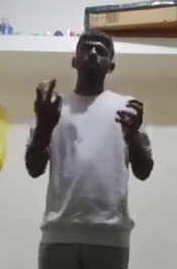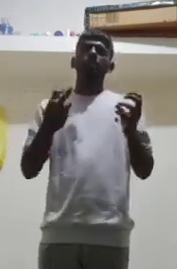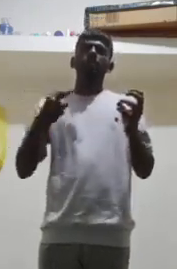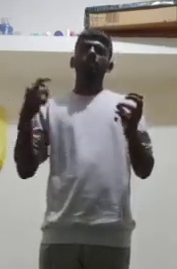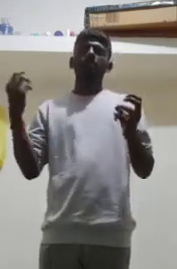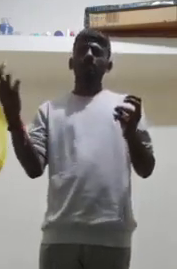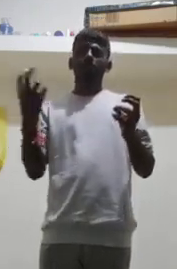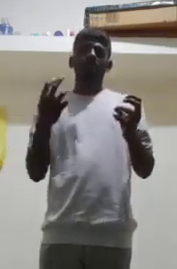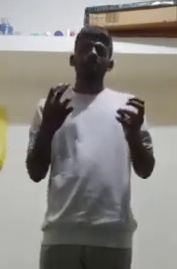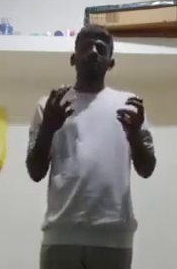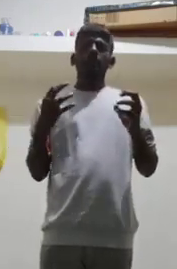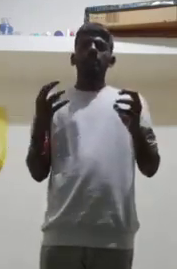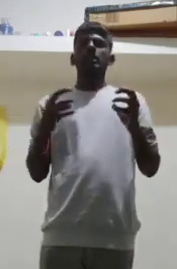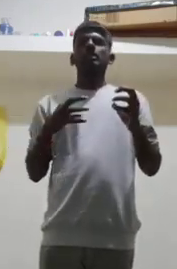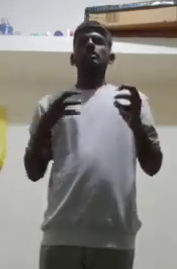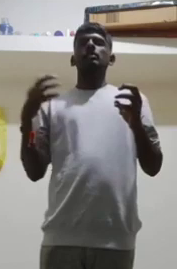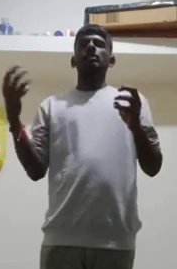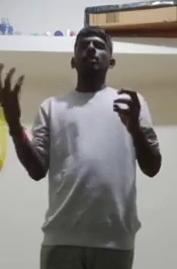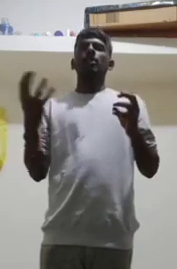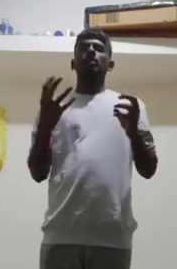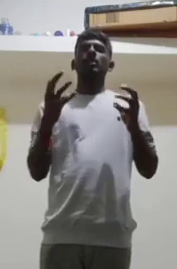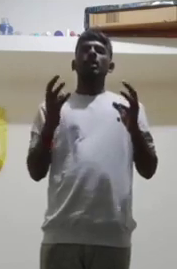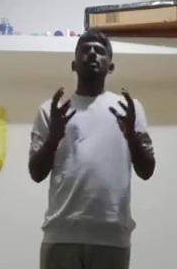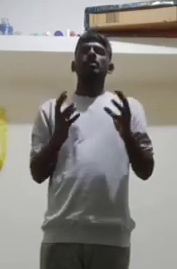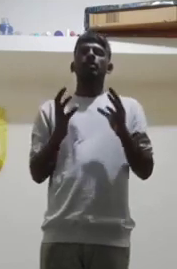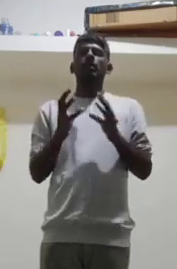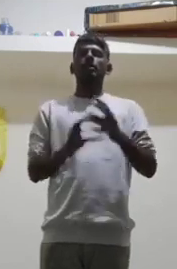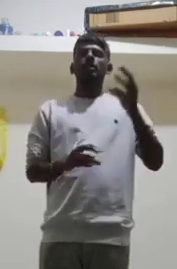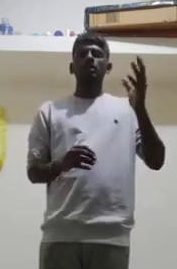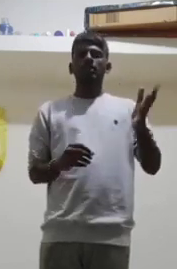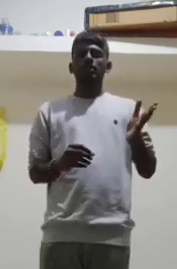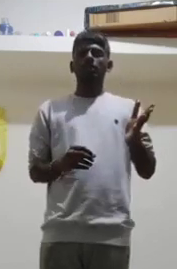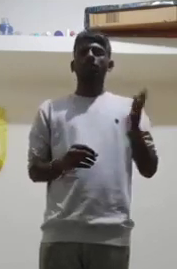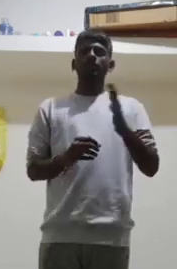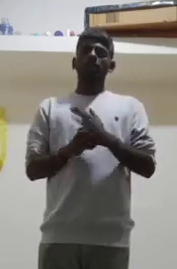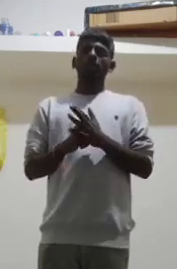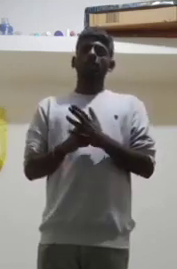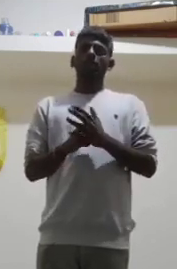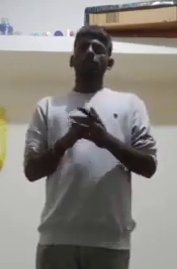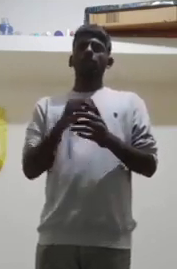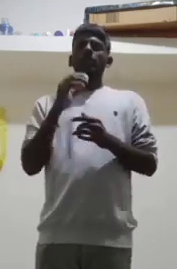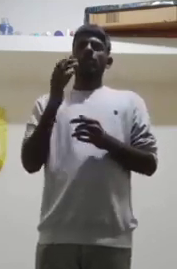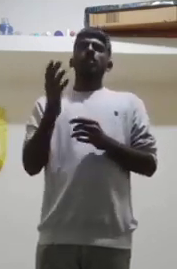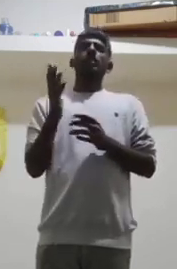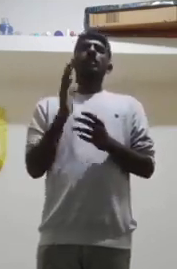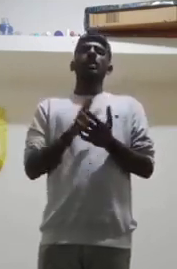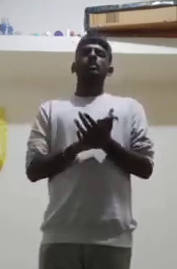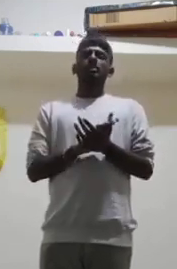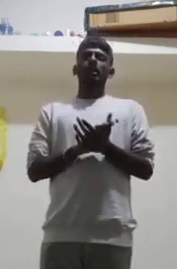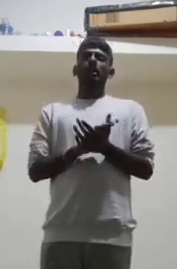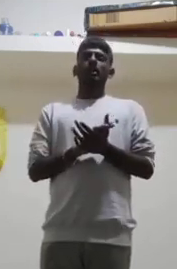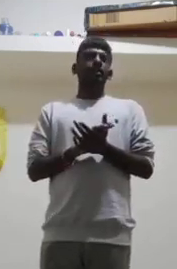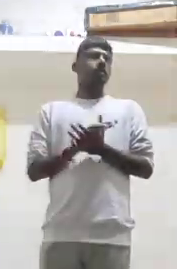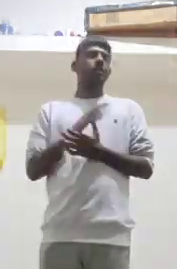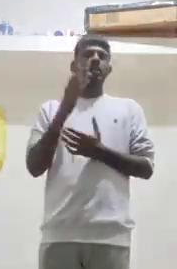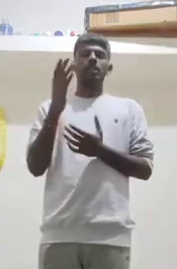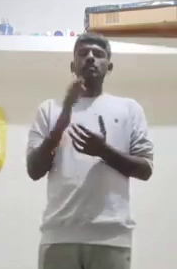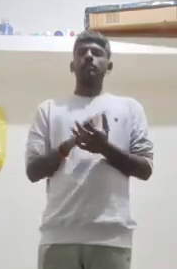and etc. These all makes one object. Okay, the next